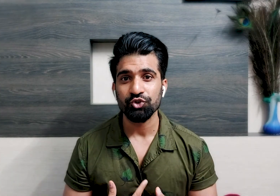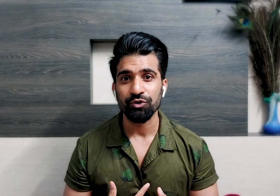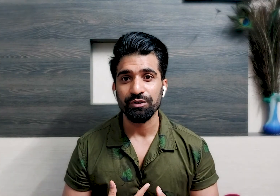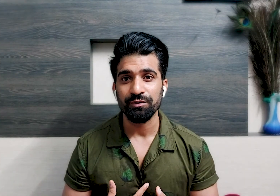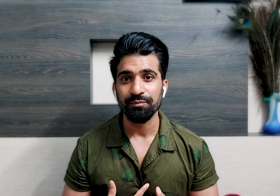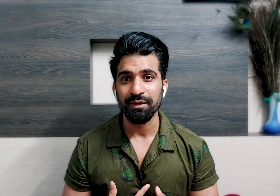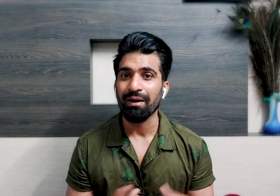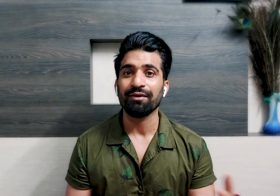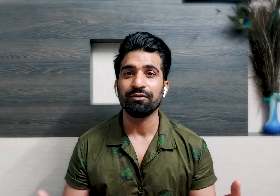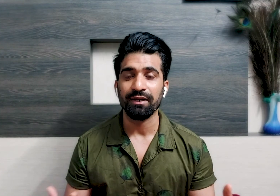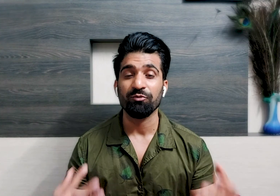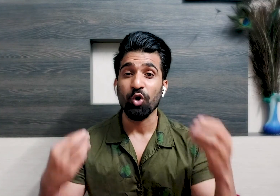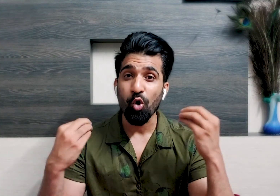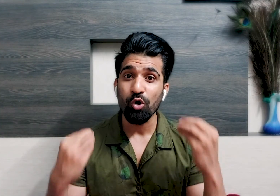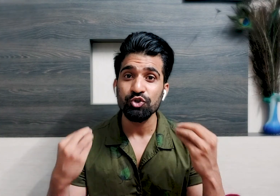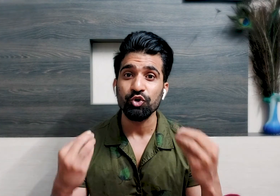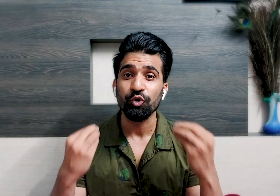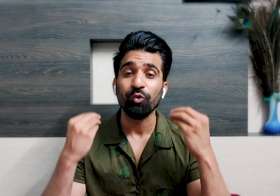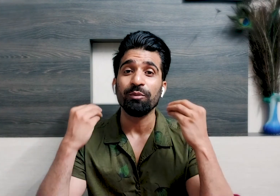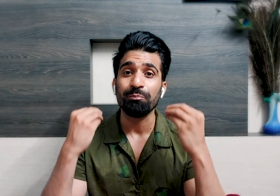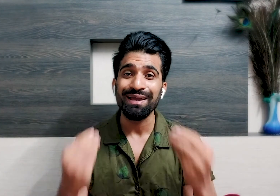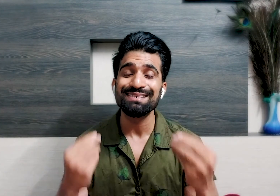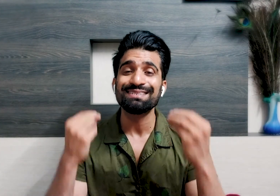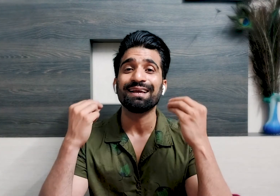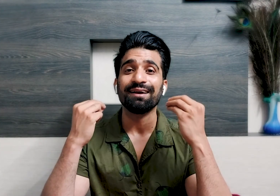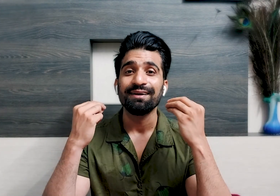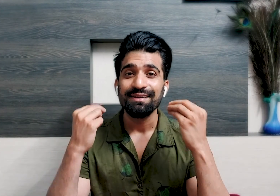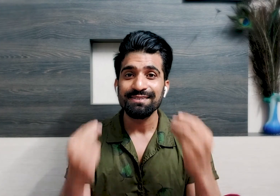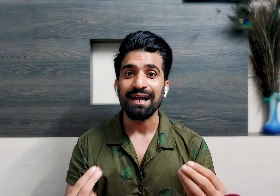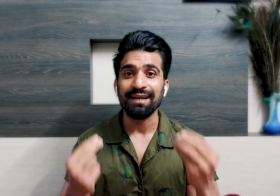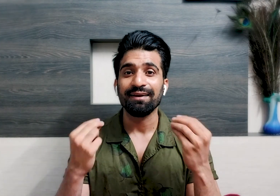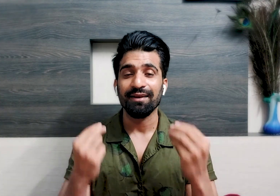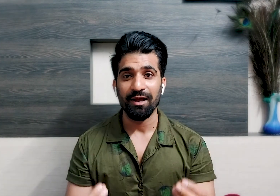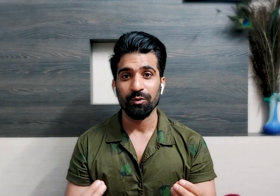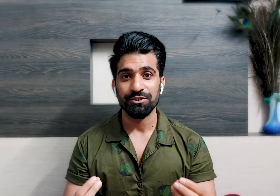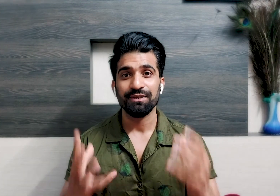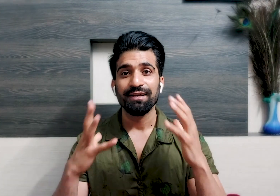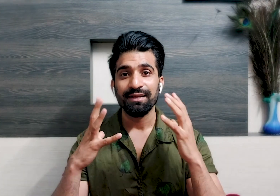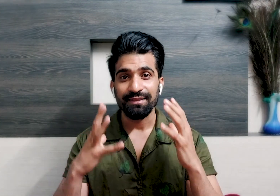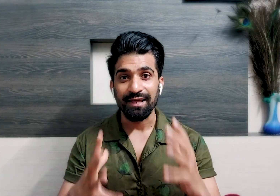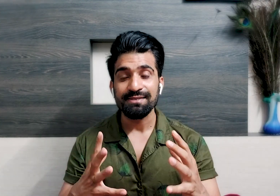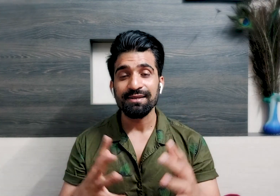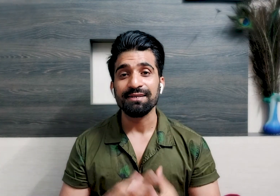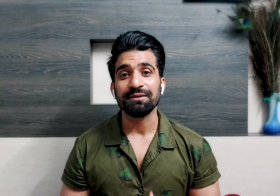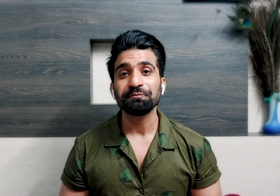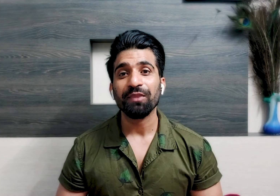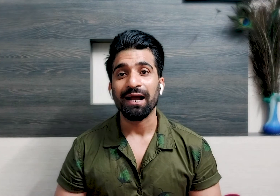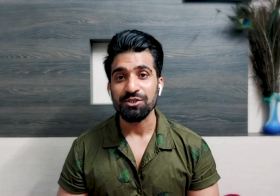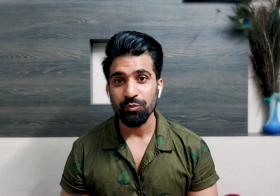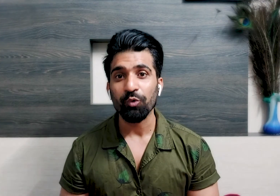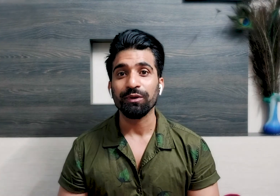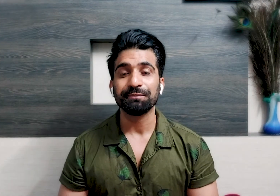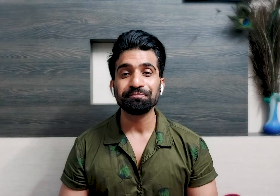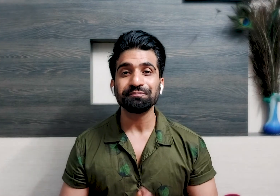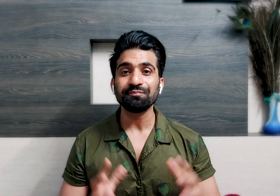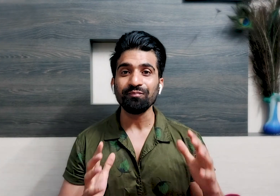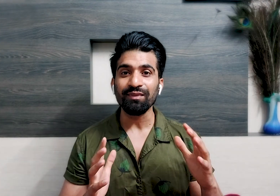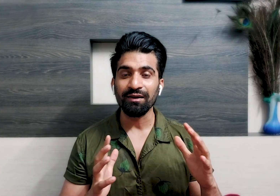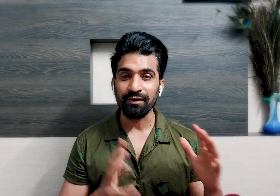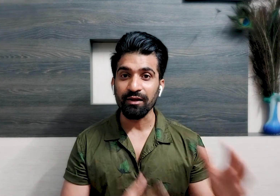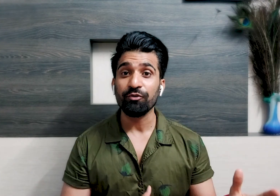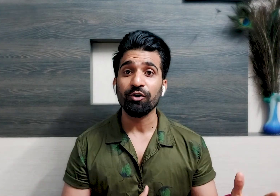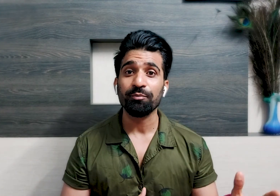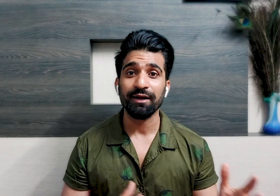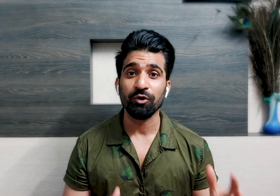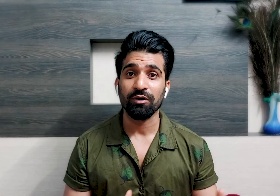that should be mandatory. We all should know the basic sign language. That is the reason I spoke with